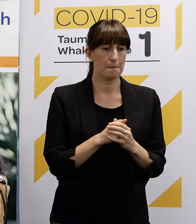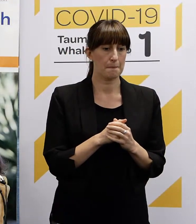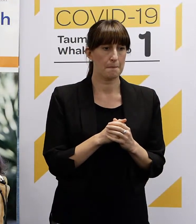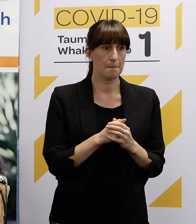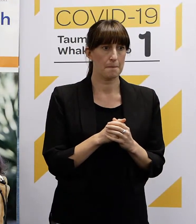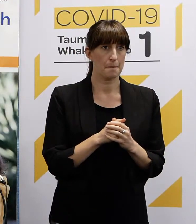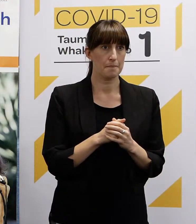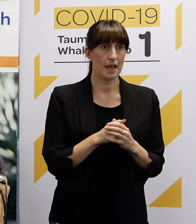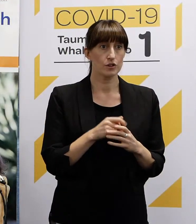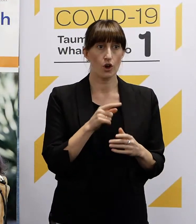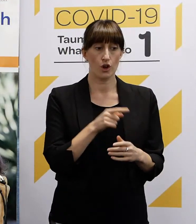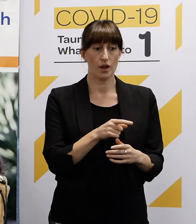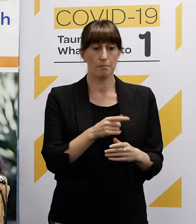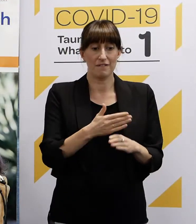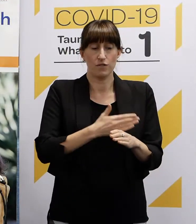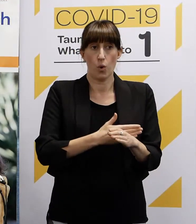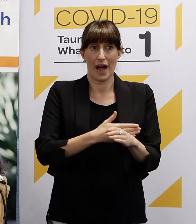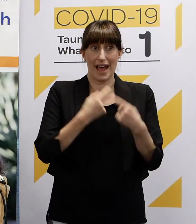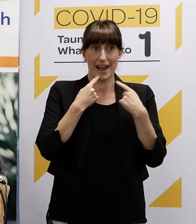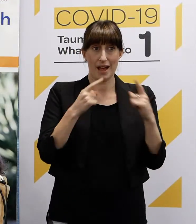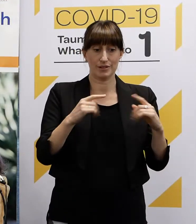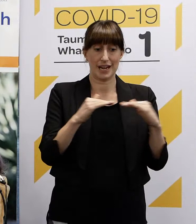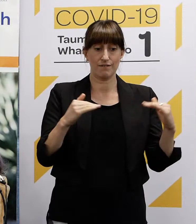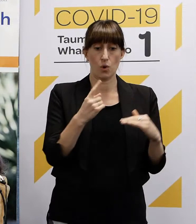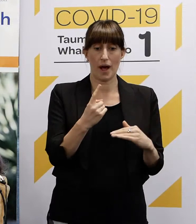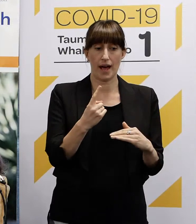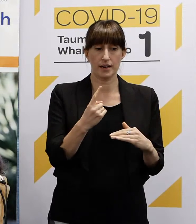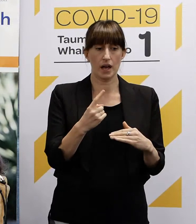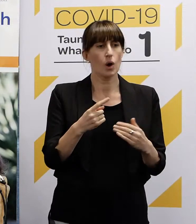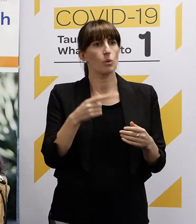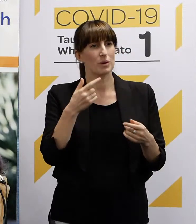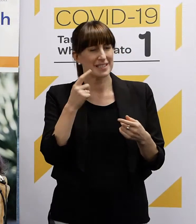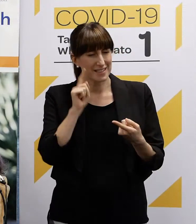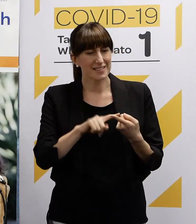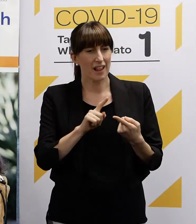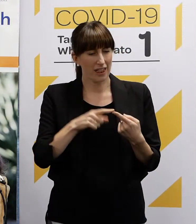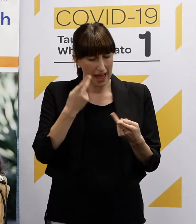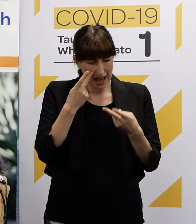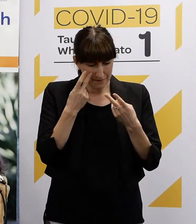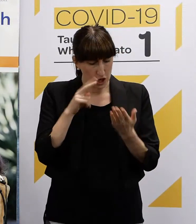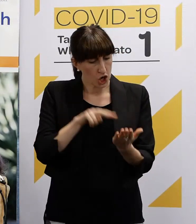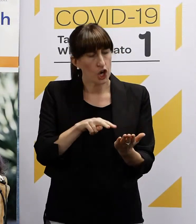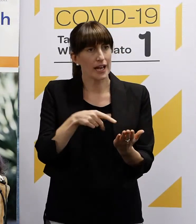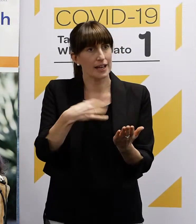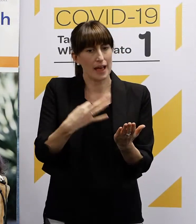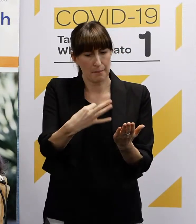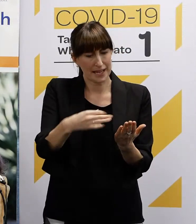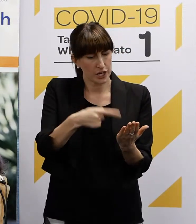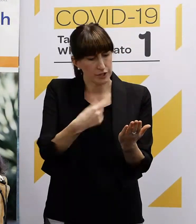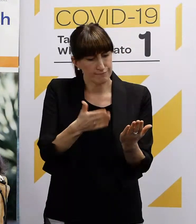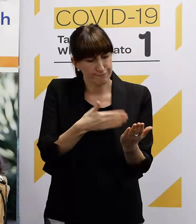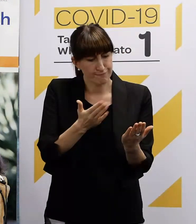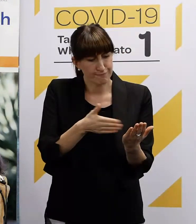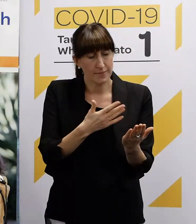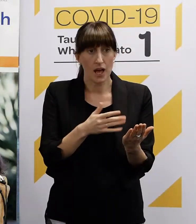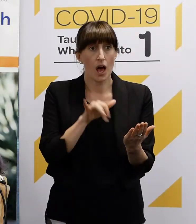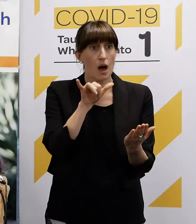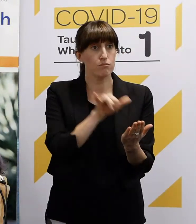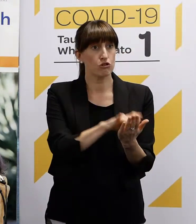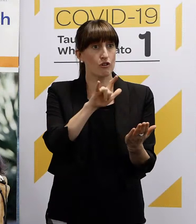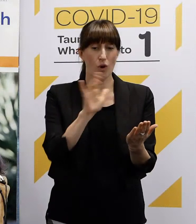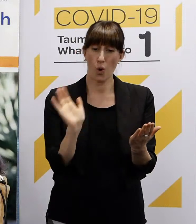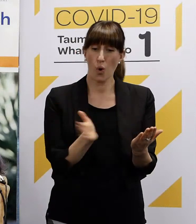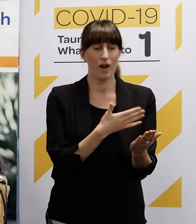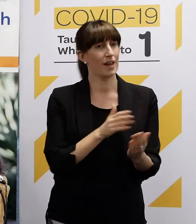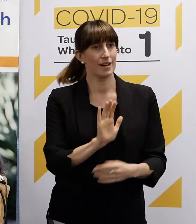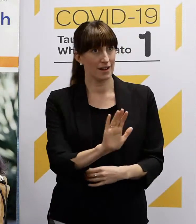announcement was approved, but the applications that had come in that we were able to